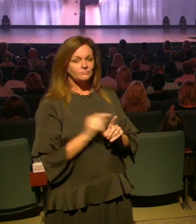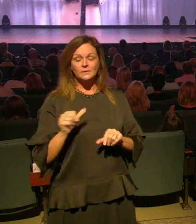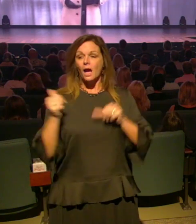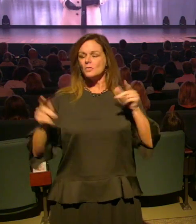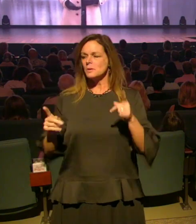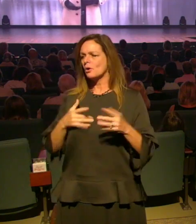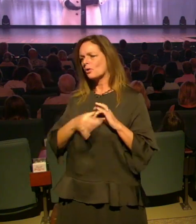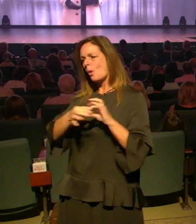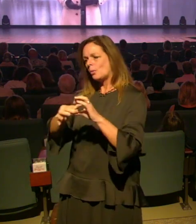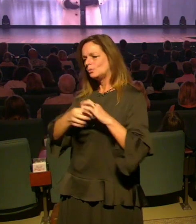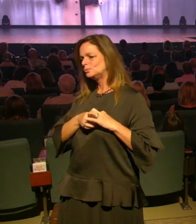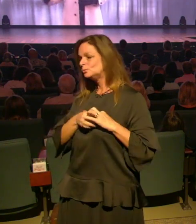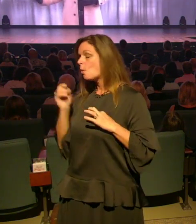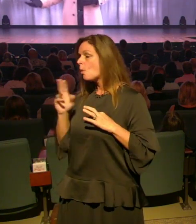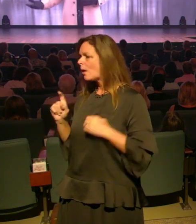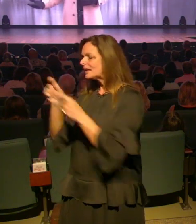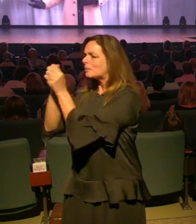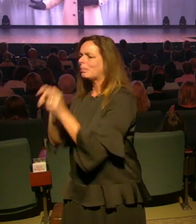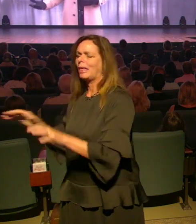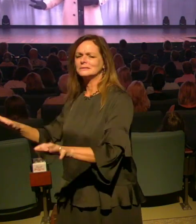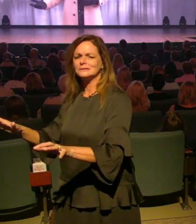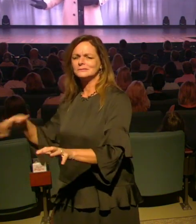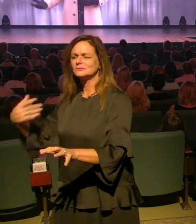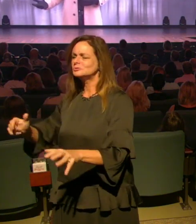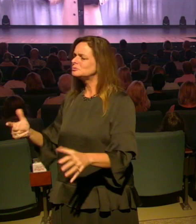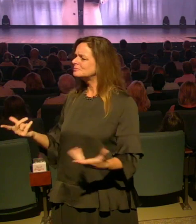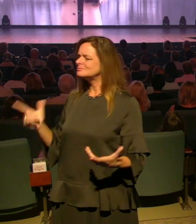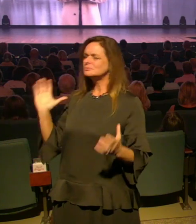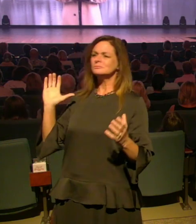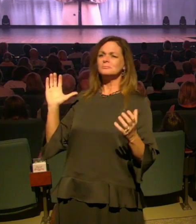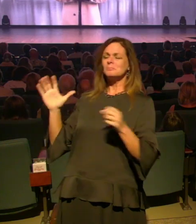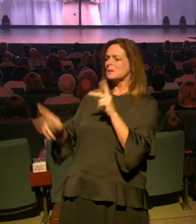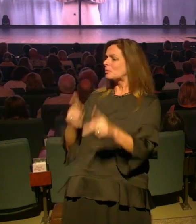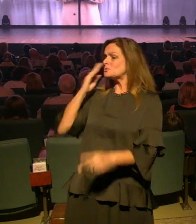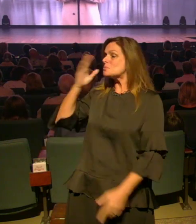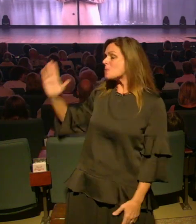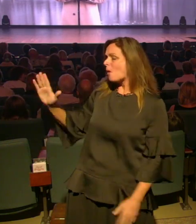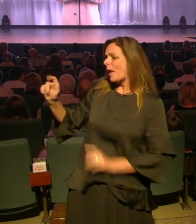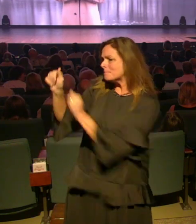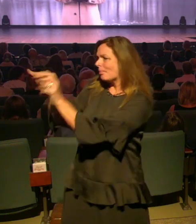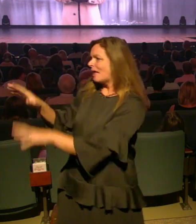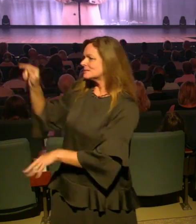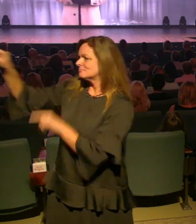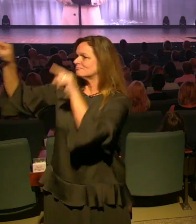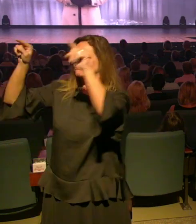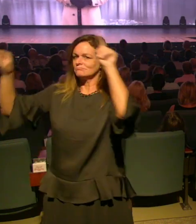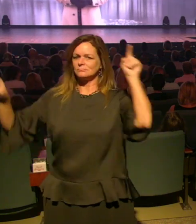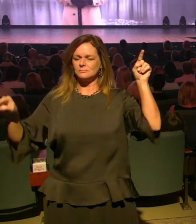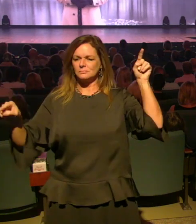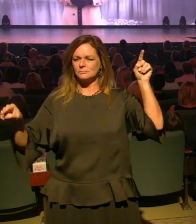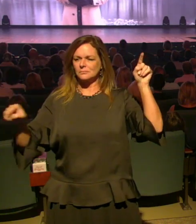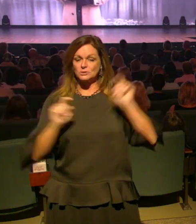they're close to or giving to bless a complete stranger. It's all made me come to think that Christmas is really more about